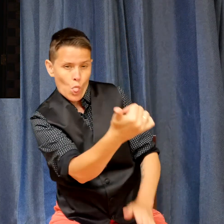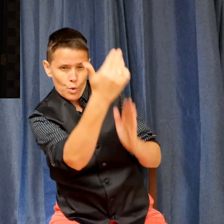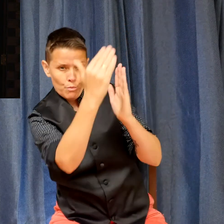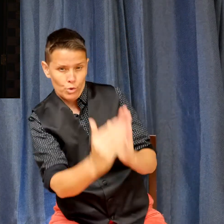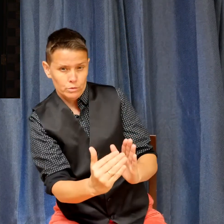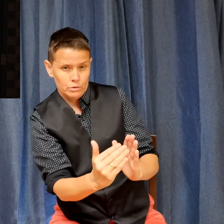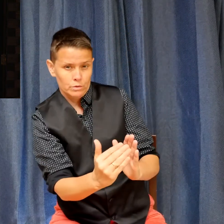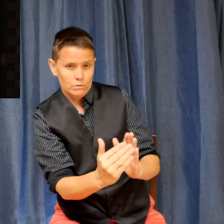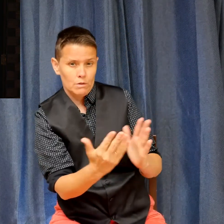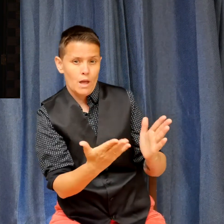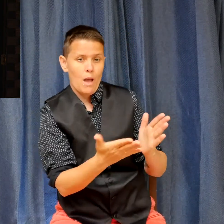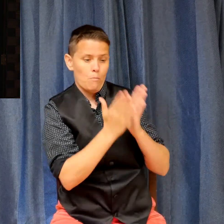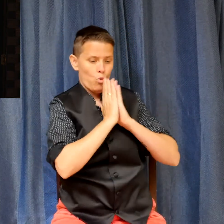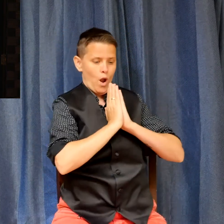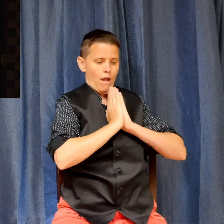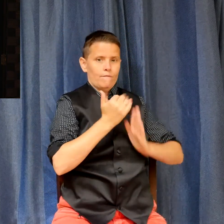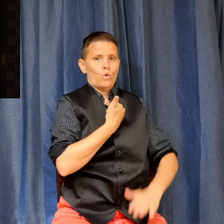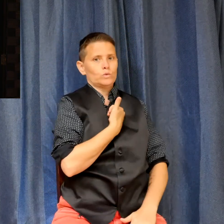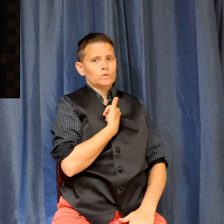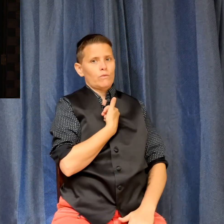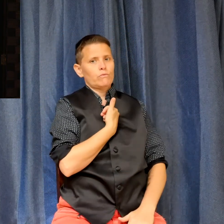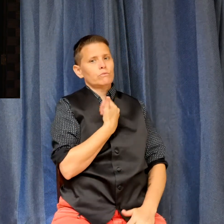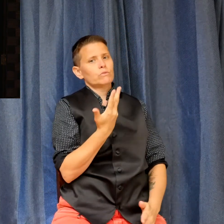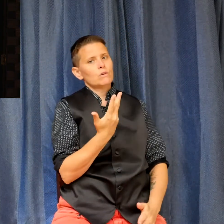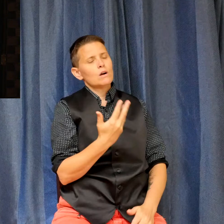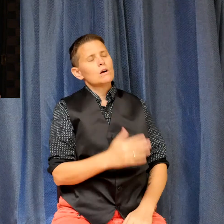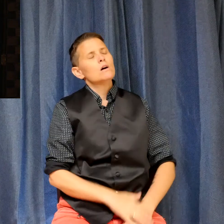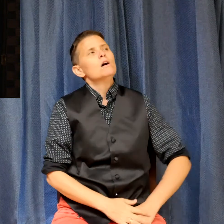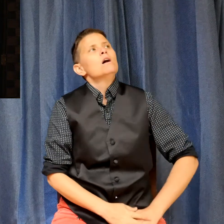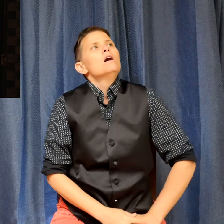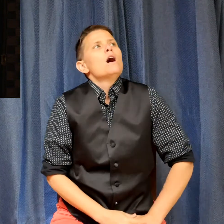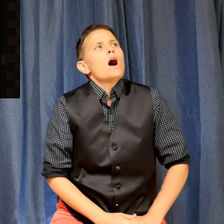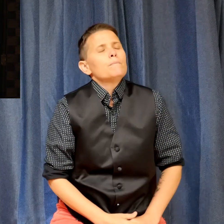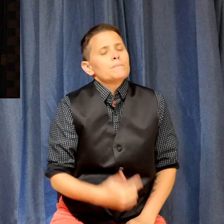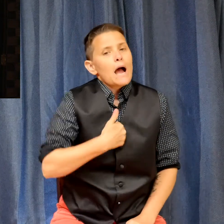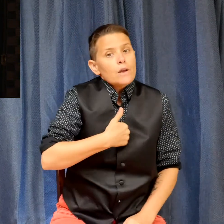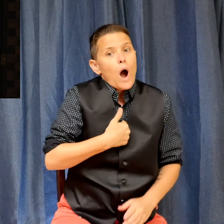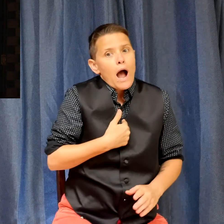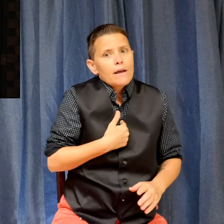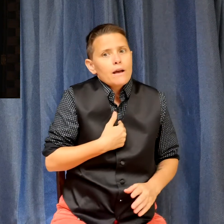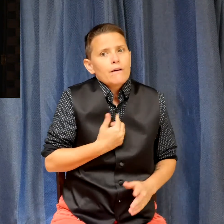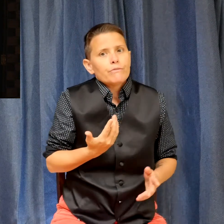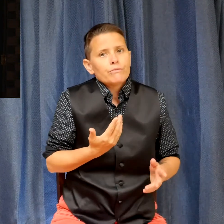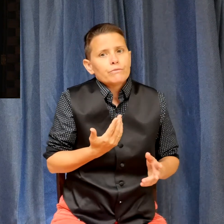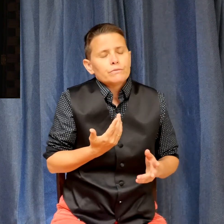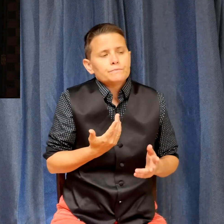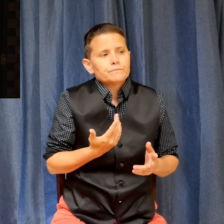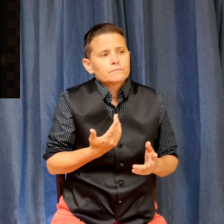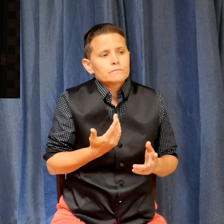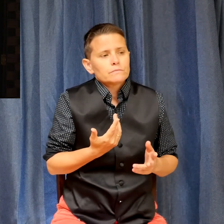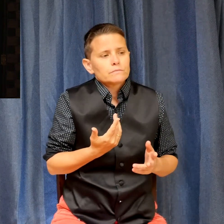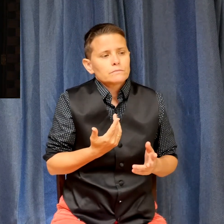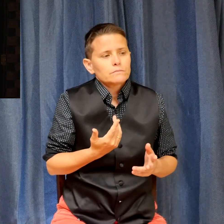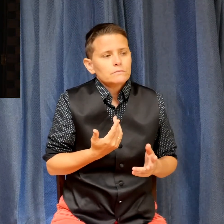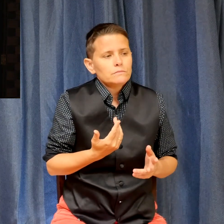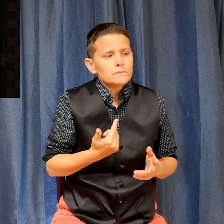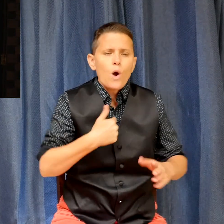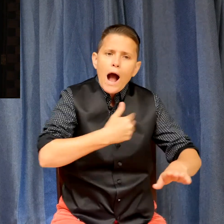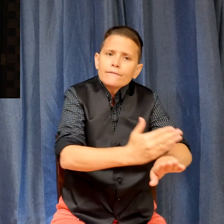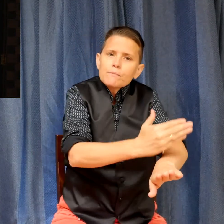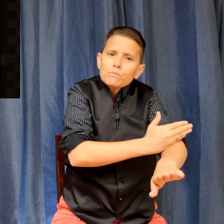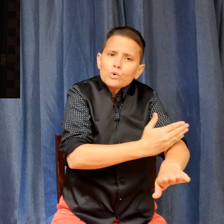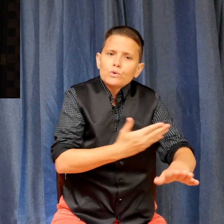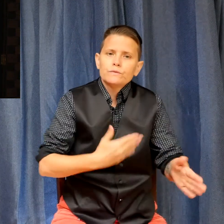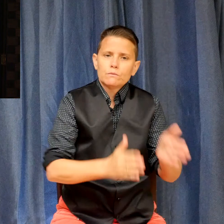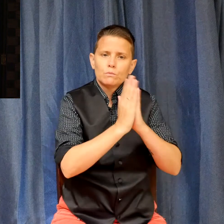because I've gotten control of my committee, the committee. So